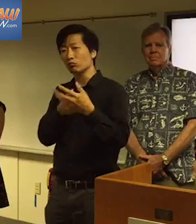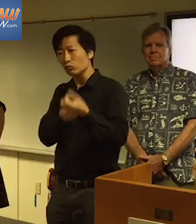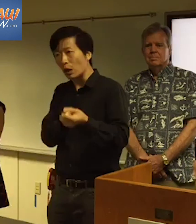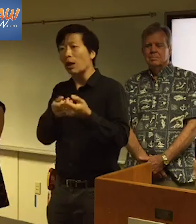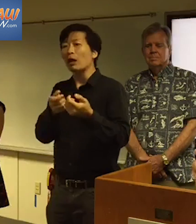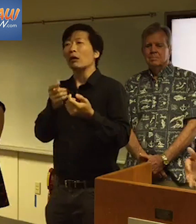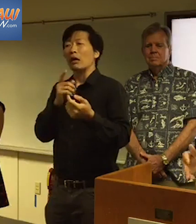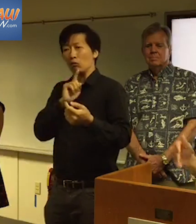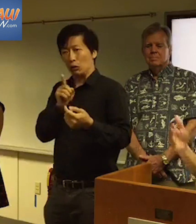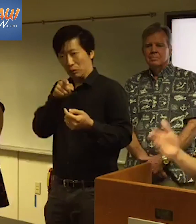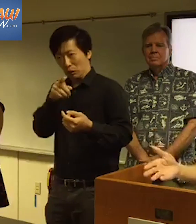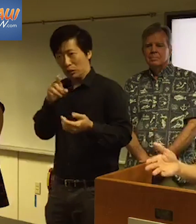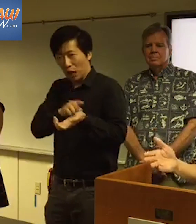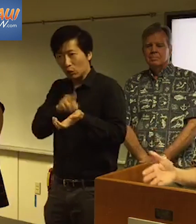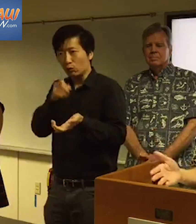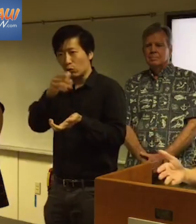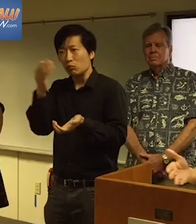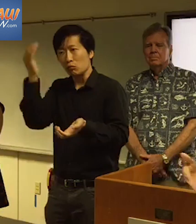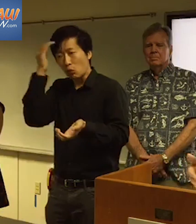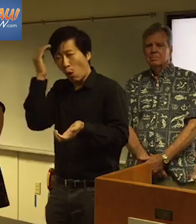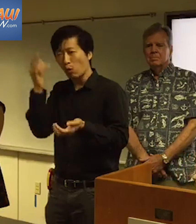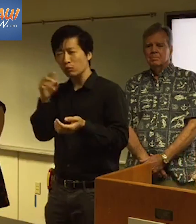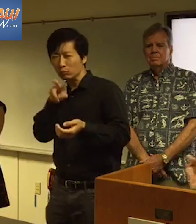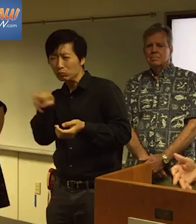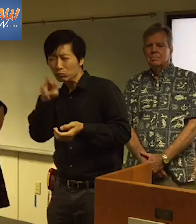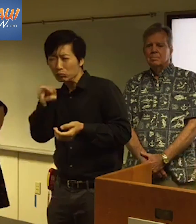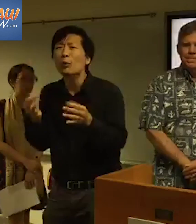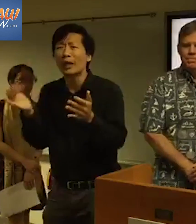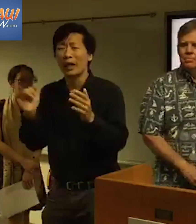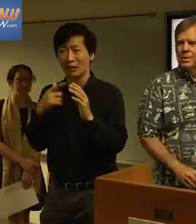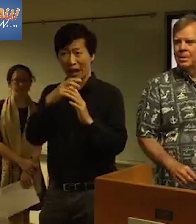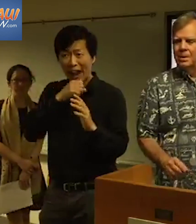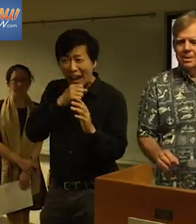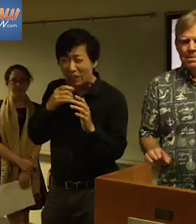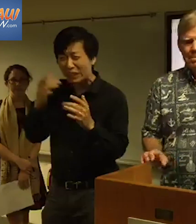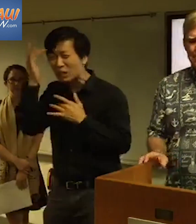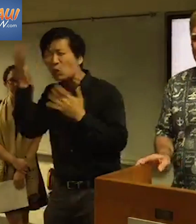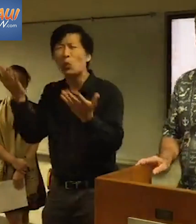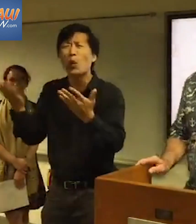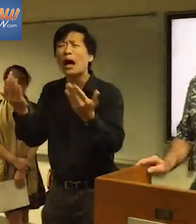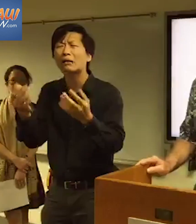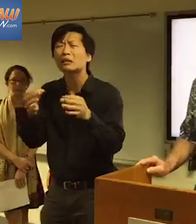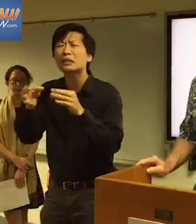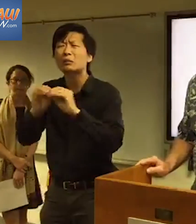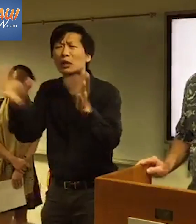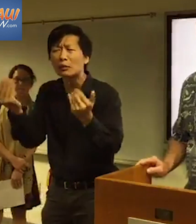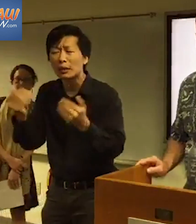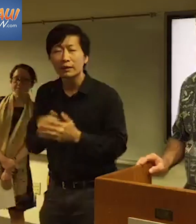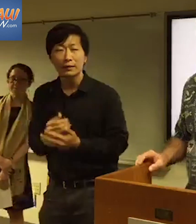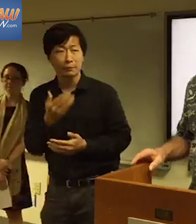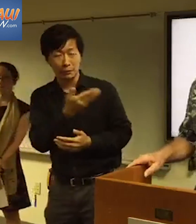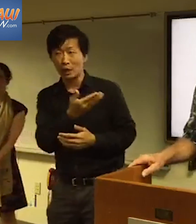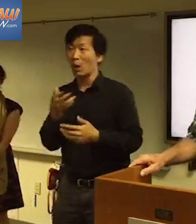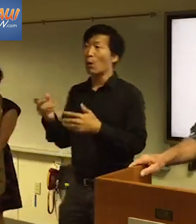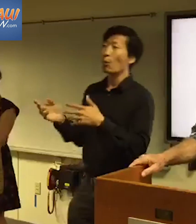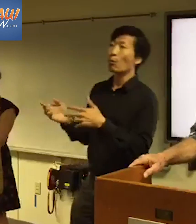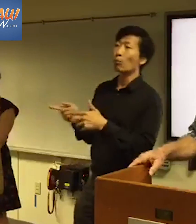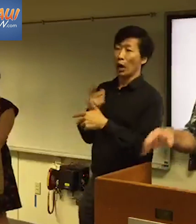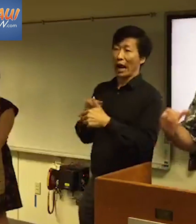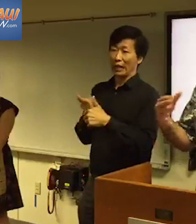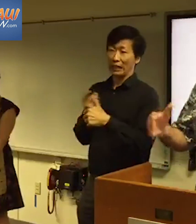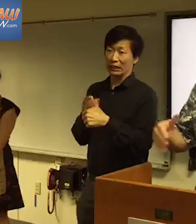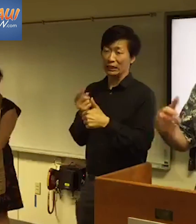for COVID-19 today. The medical care, was that in a hospital? Was it in a doctor setting? What can you tell us just so that